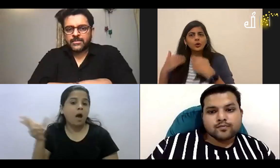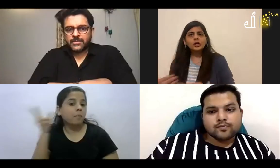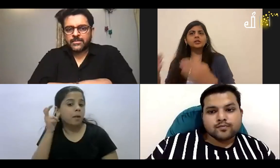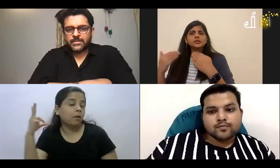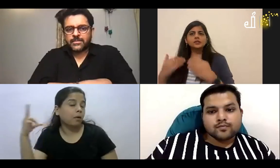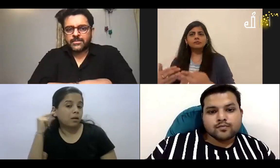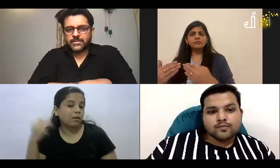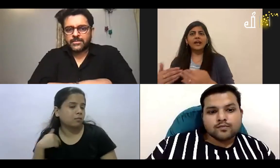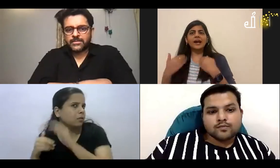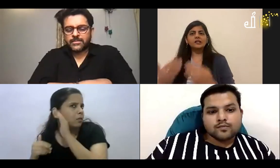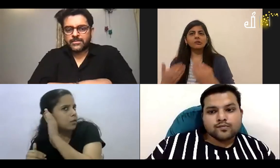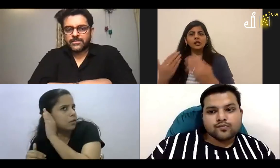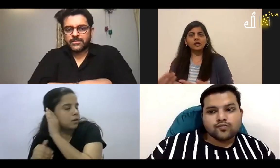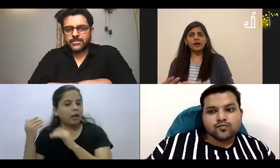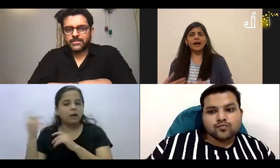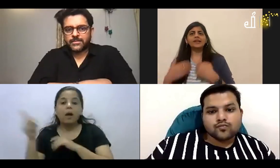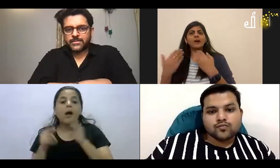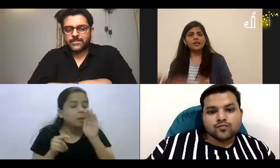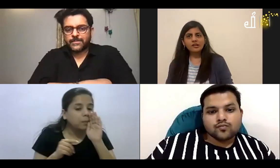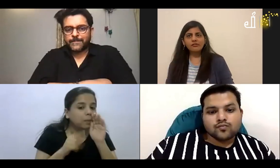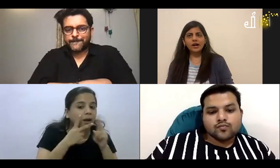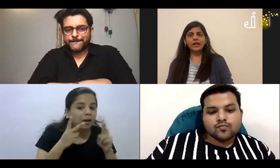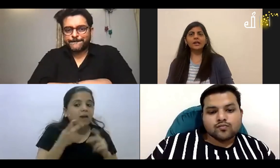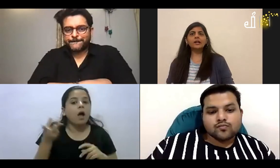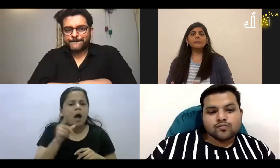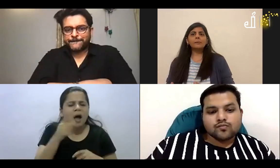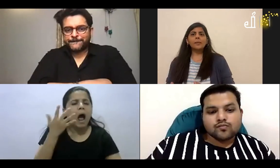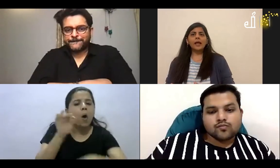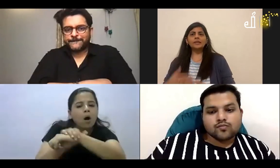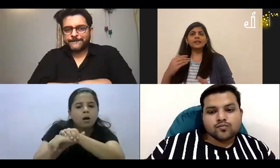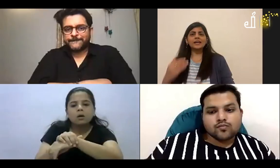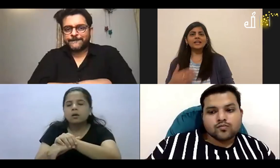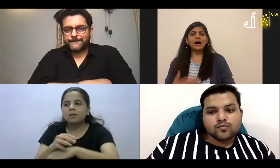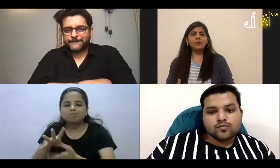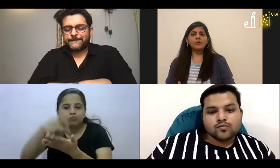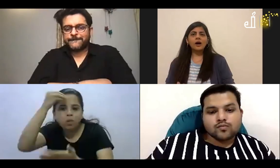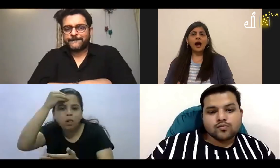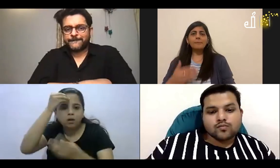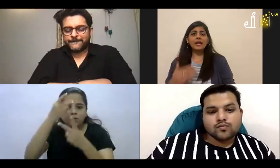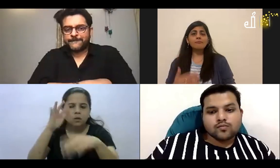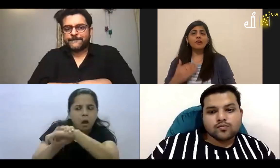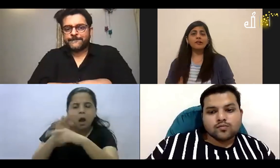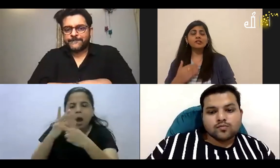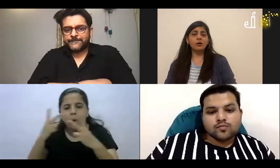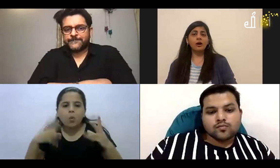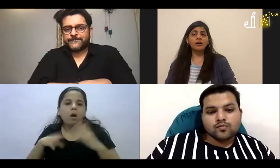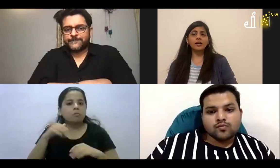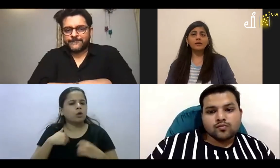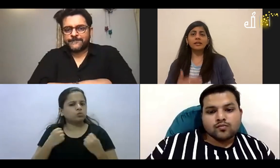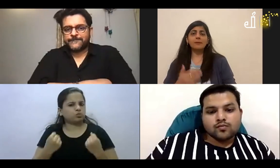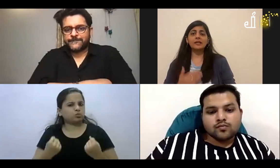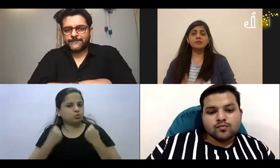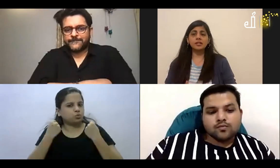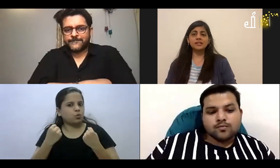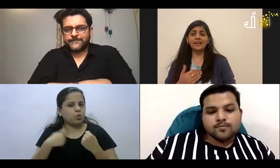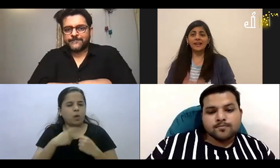those words that I had to learn, I had to identify. And that's how I became very strong in